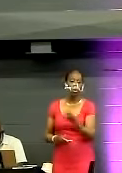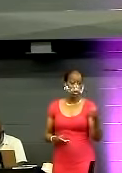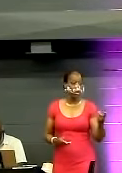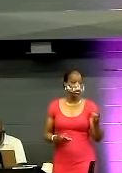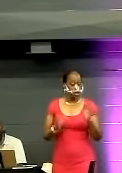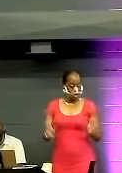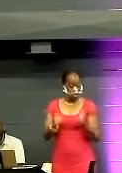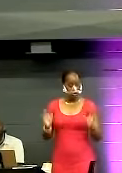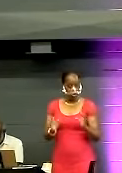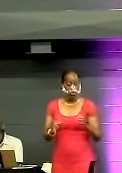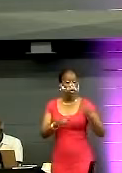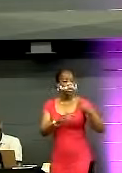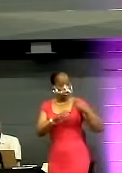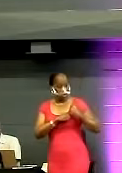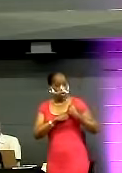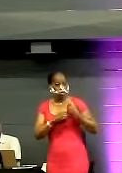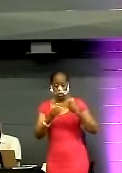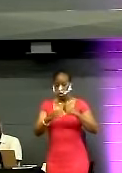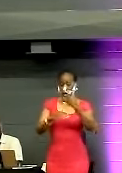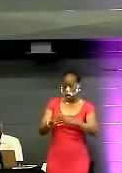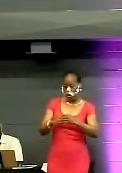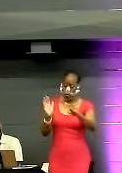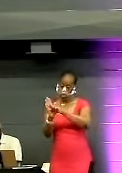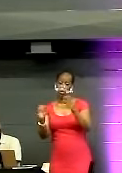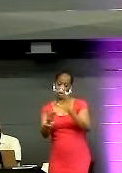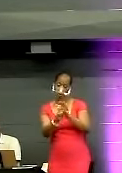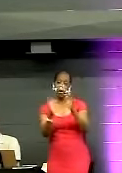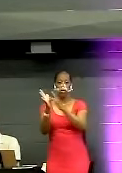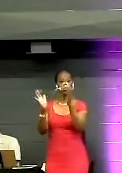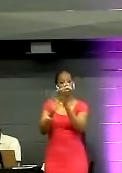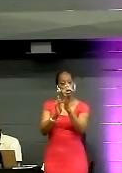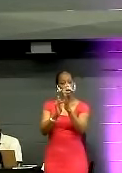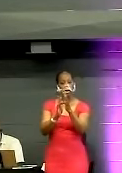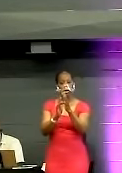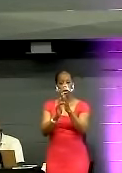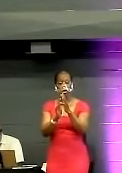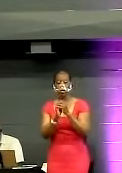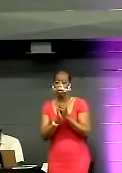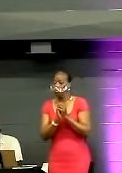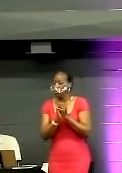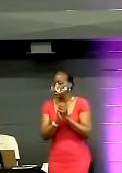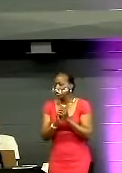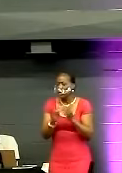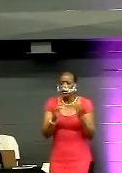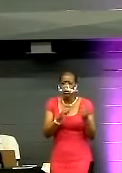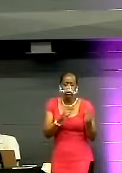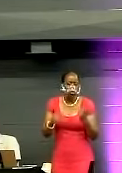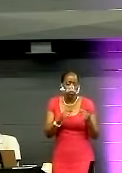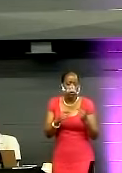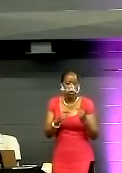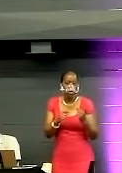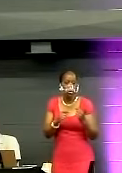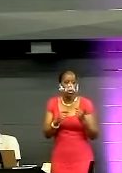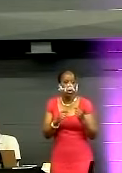soldiers, after they crucified him, gambled over his clothing. While